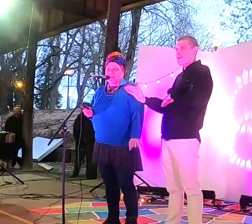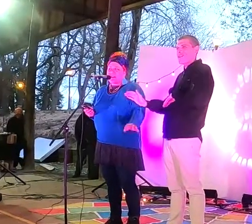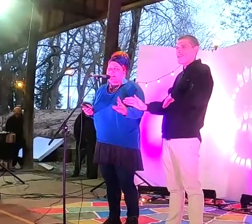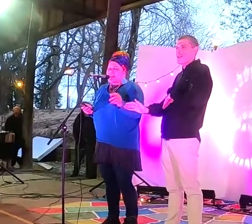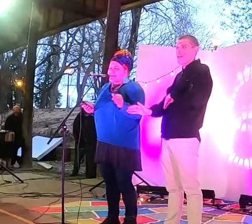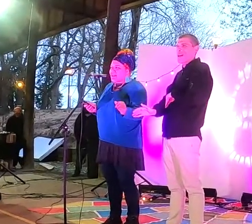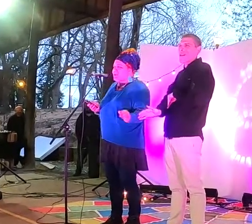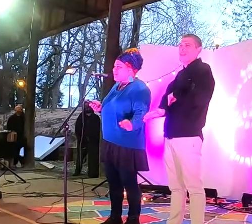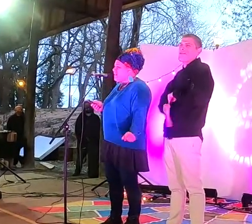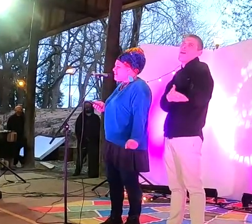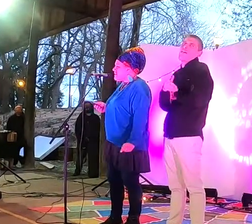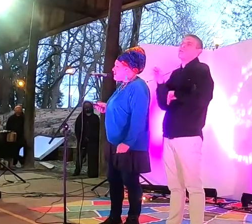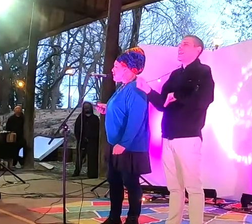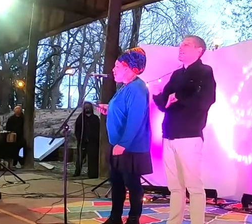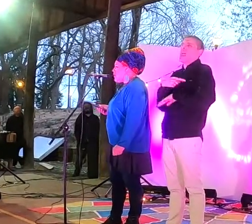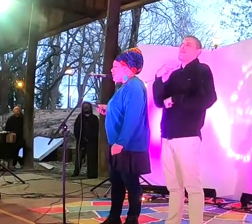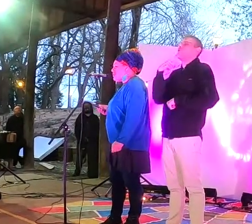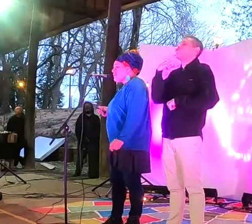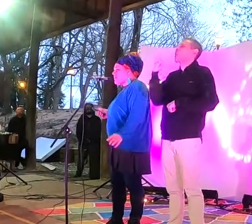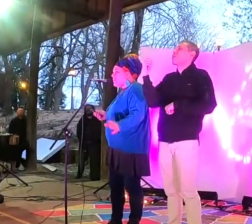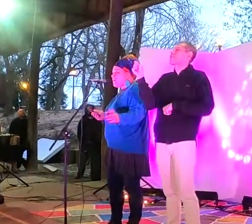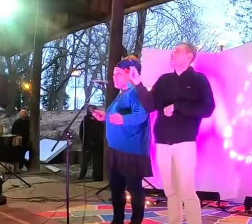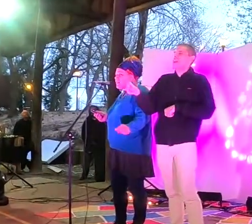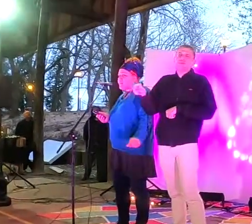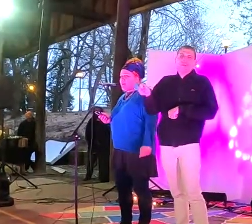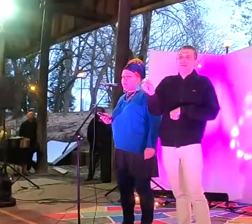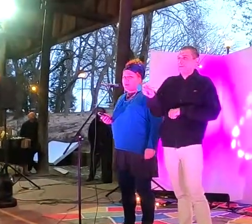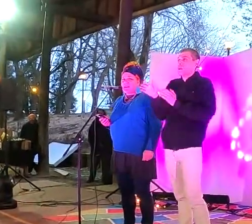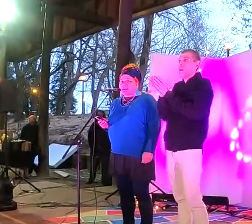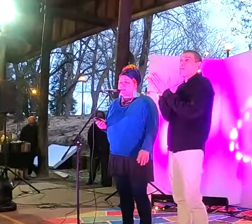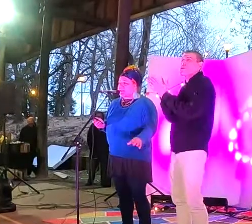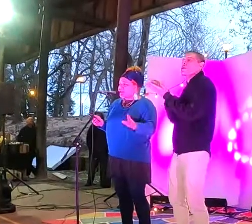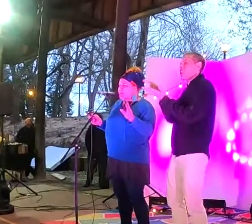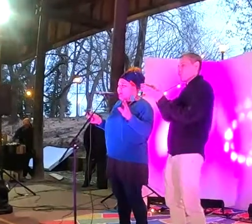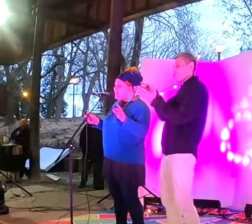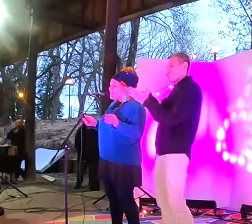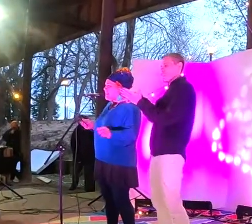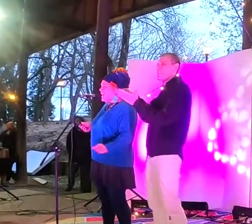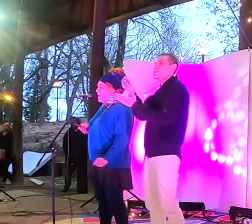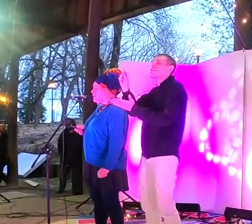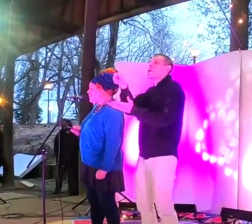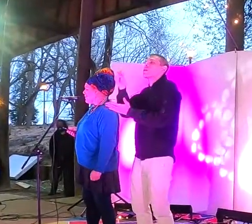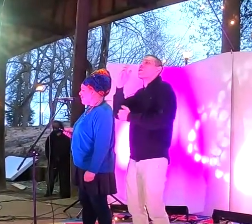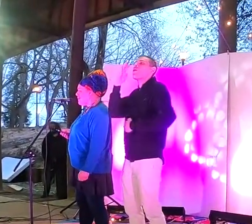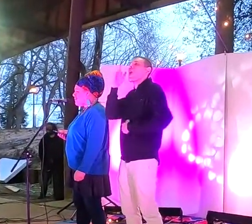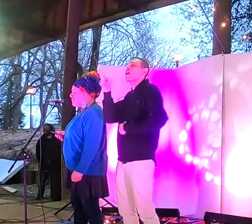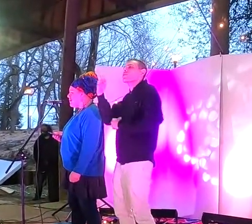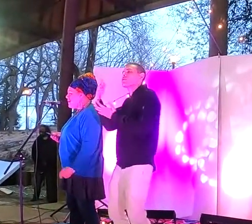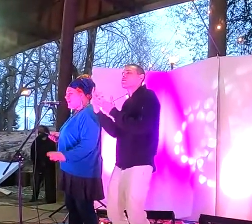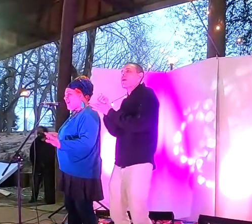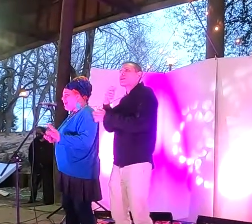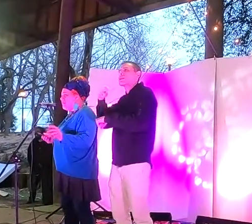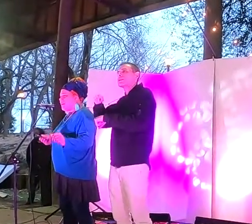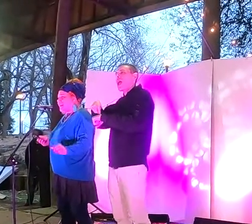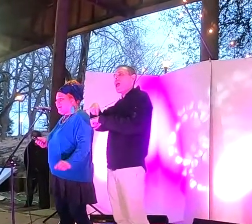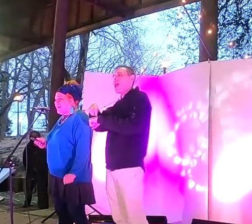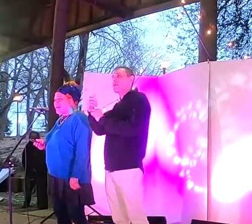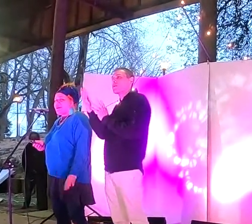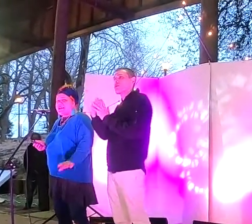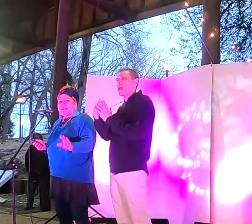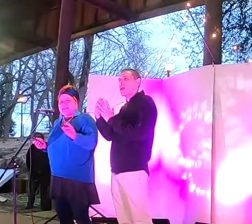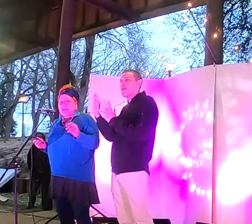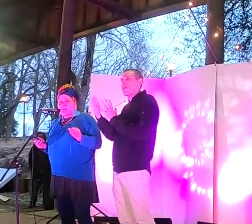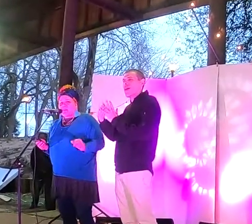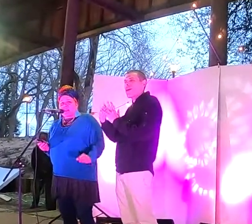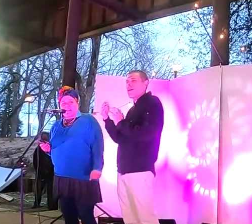long. Yes, I'm jealous, I suppose, of the books that she reads, 'cause she makes time for them every